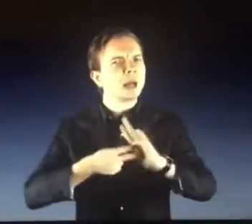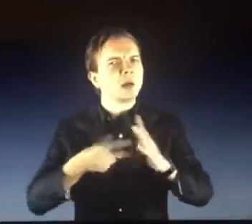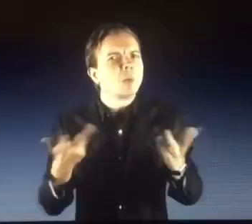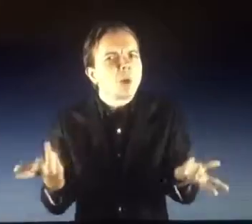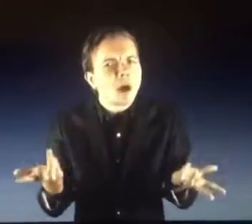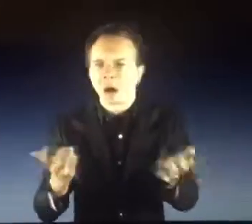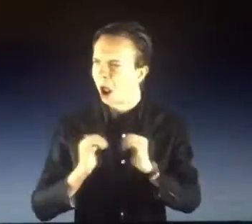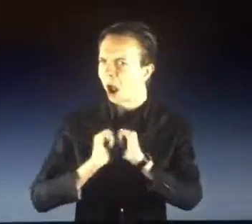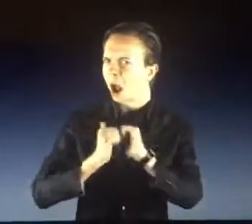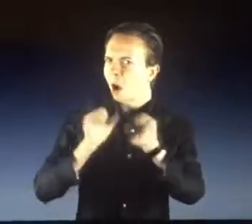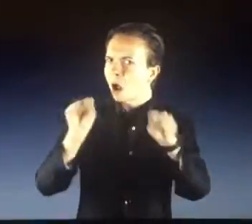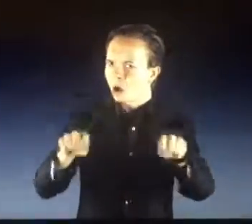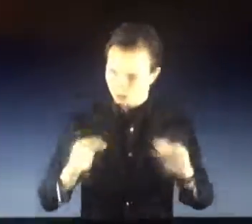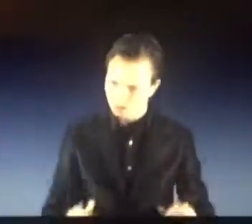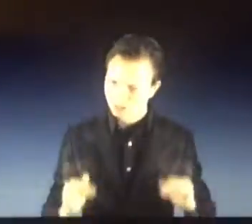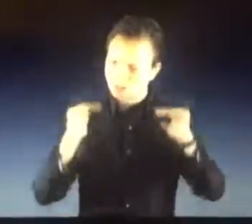Now, as far as practice,